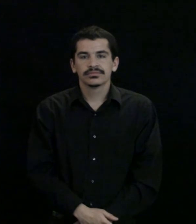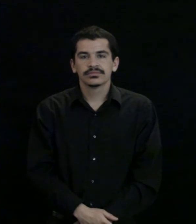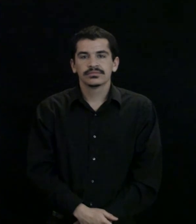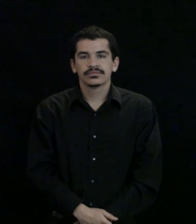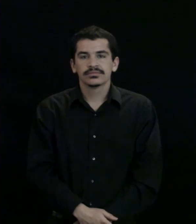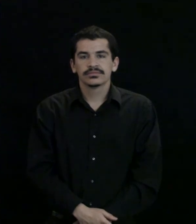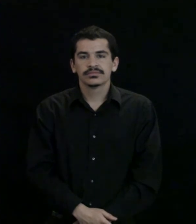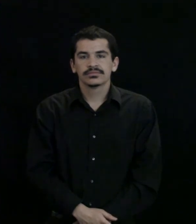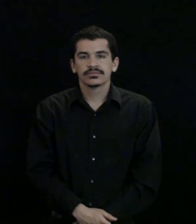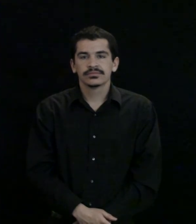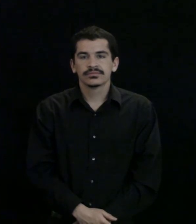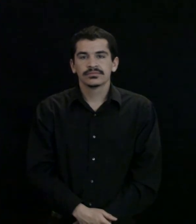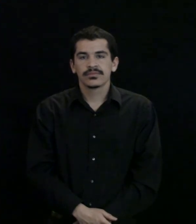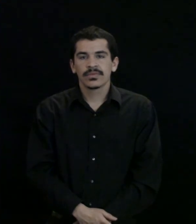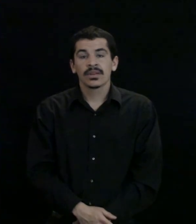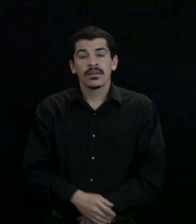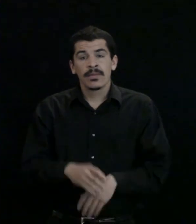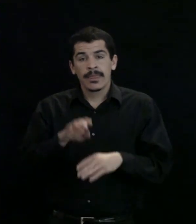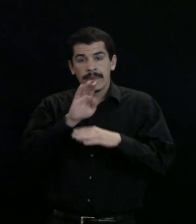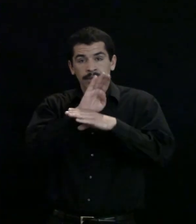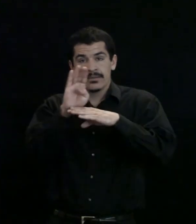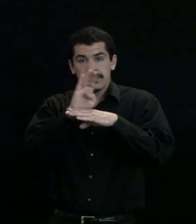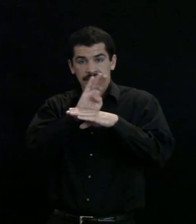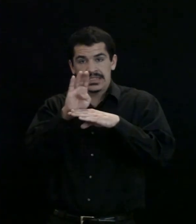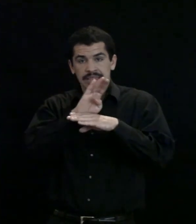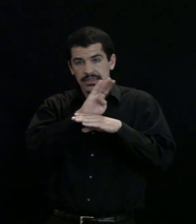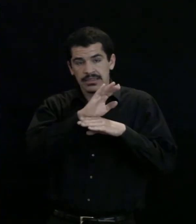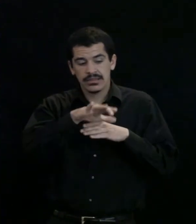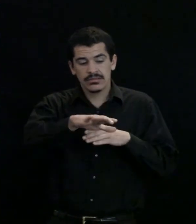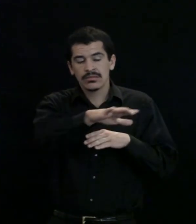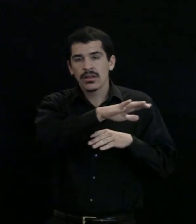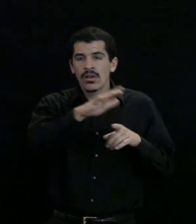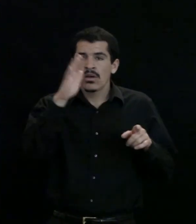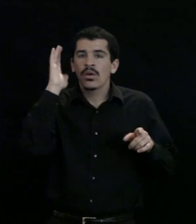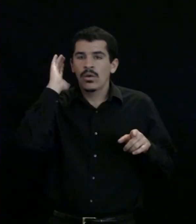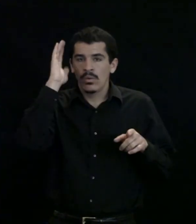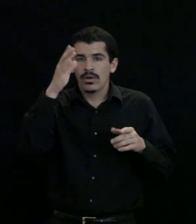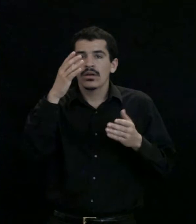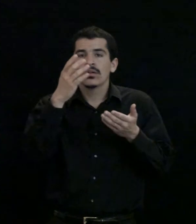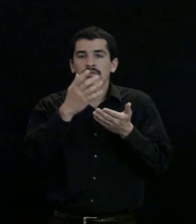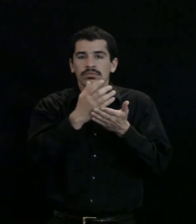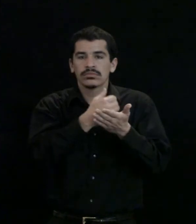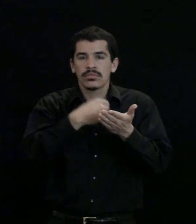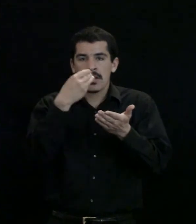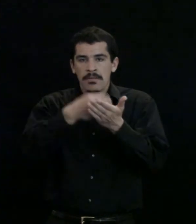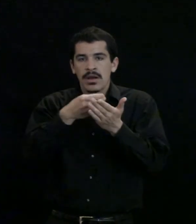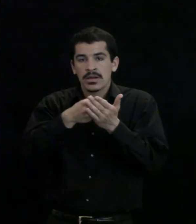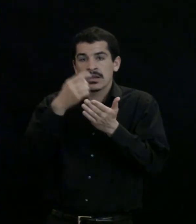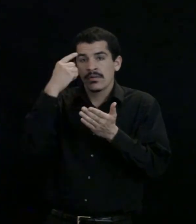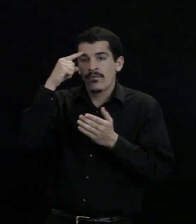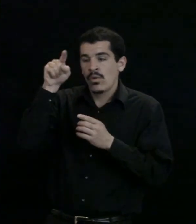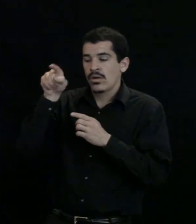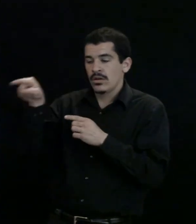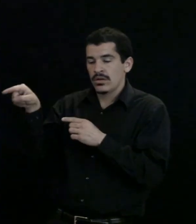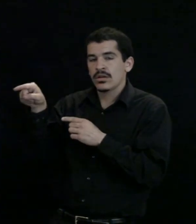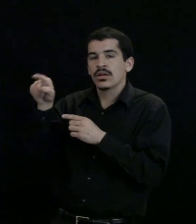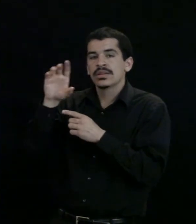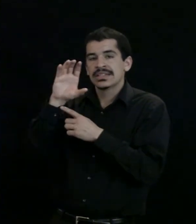This part of the facility would generate revenue for the developer and their investors.